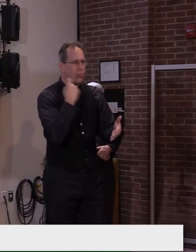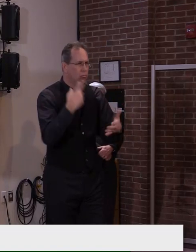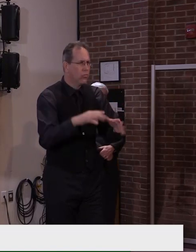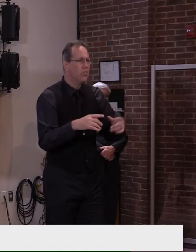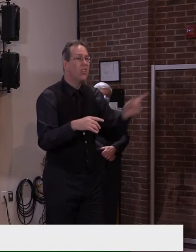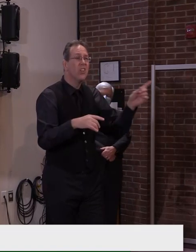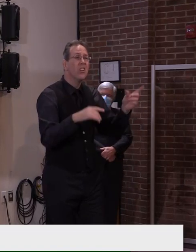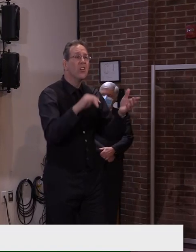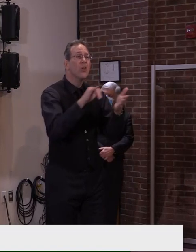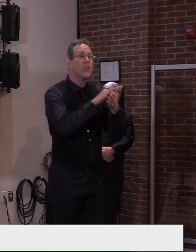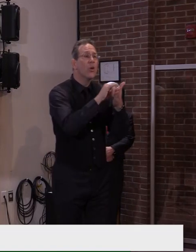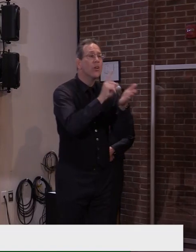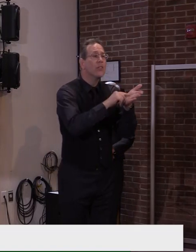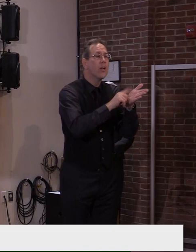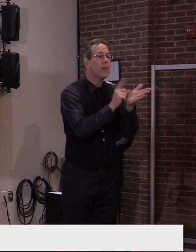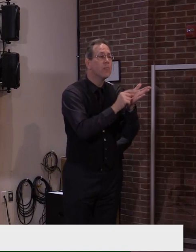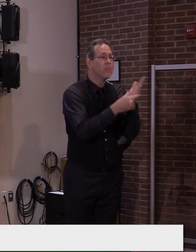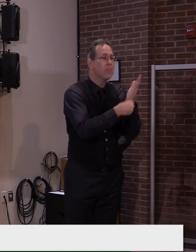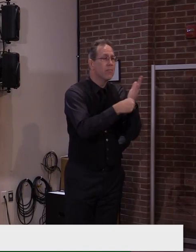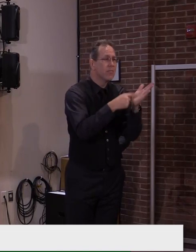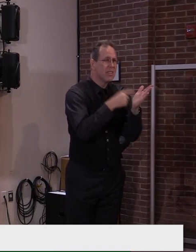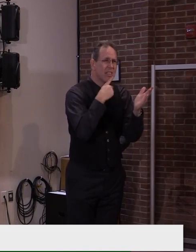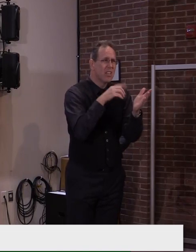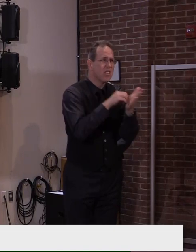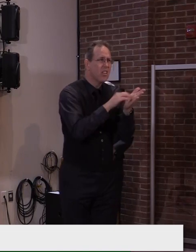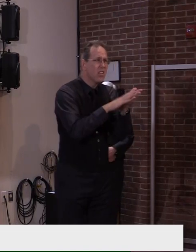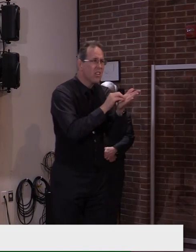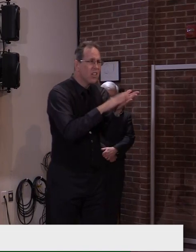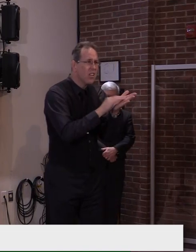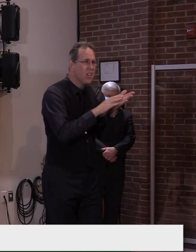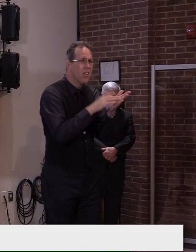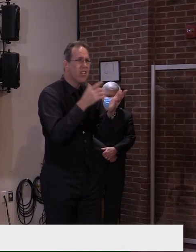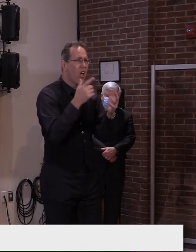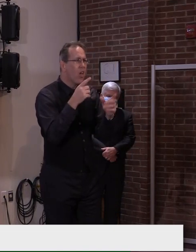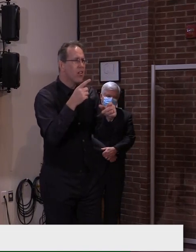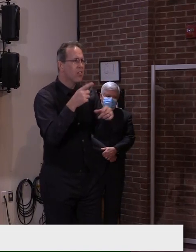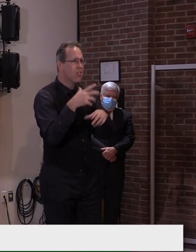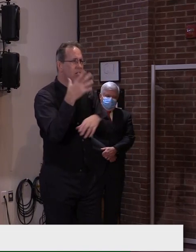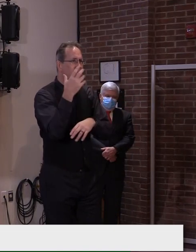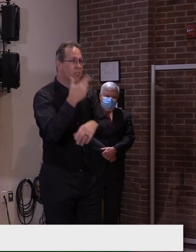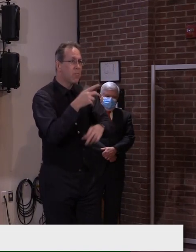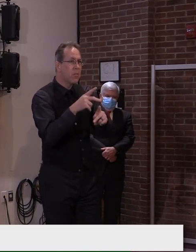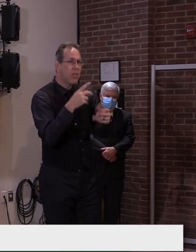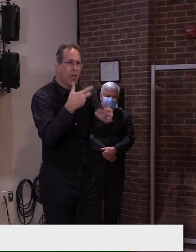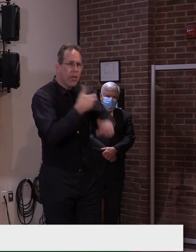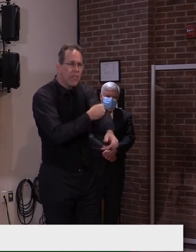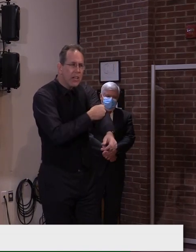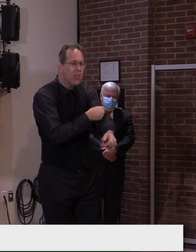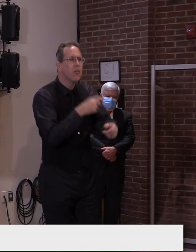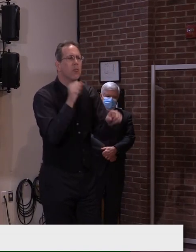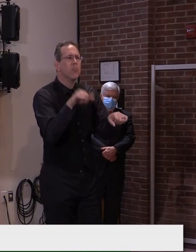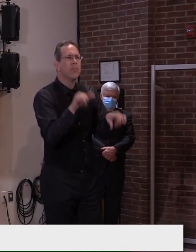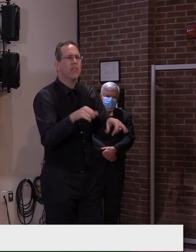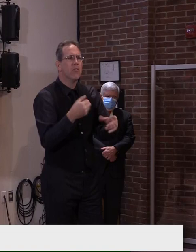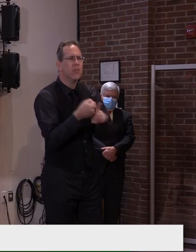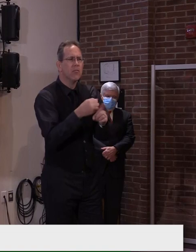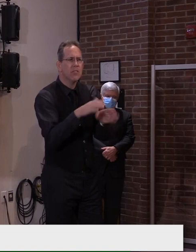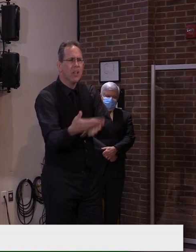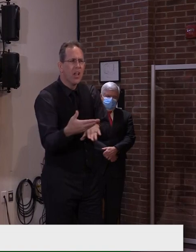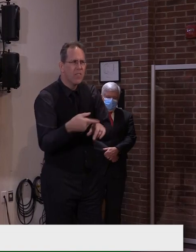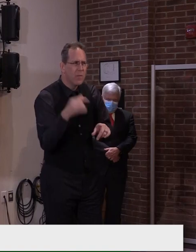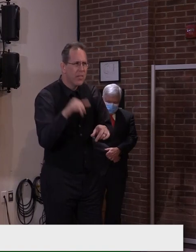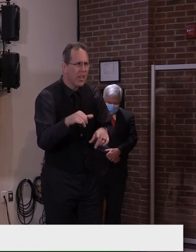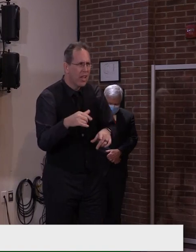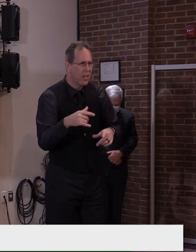after he got his booster. Locally, a healthy vaccinated 19-year-old son of a friend of mine is now experiencing heart